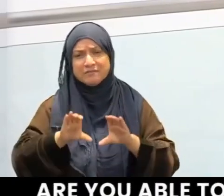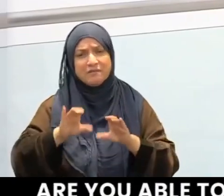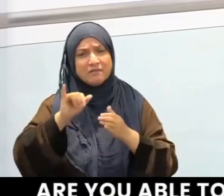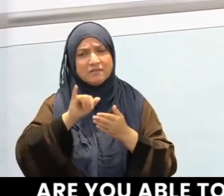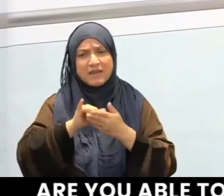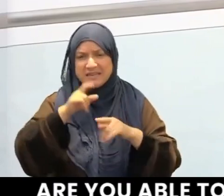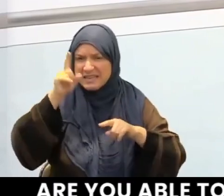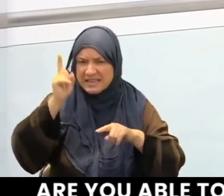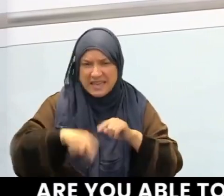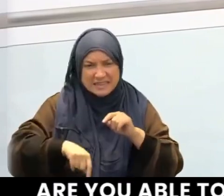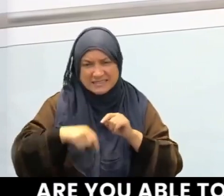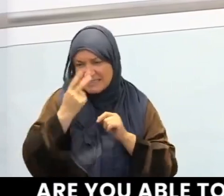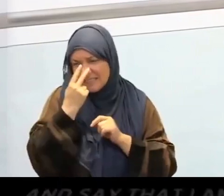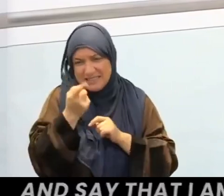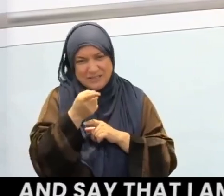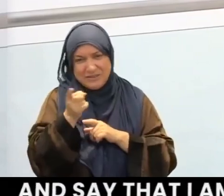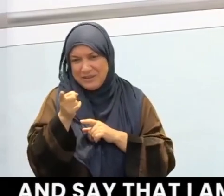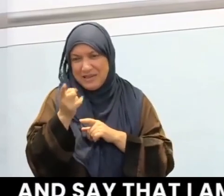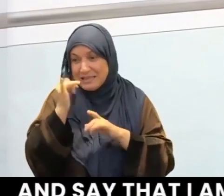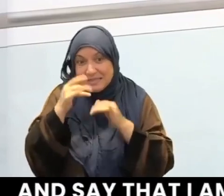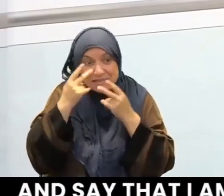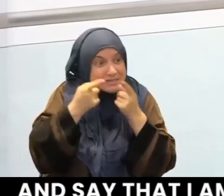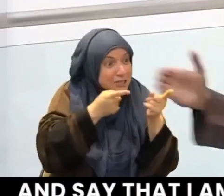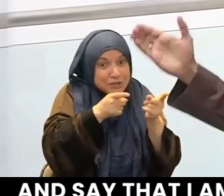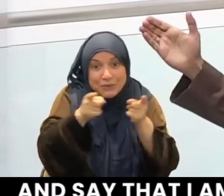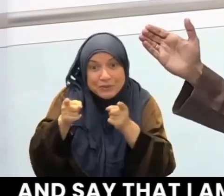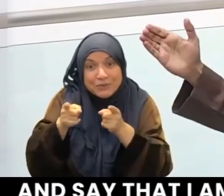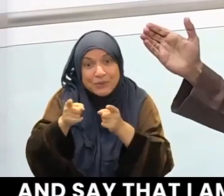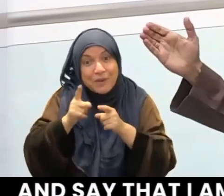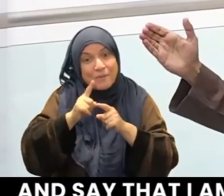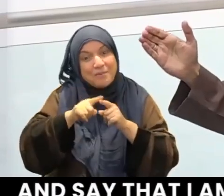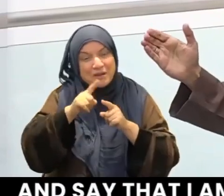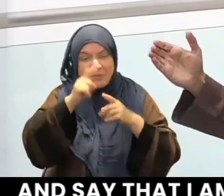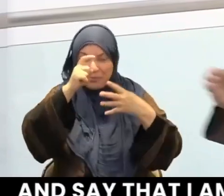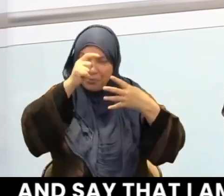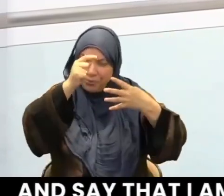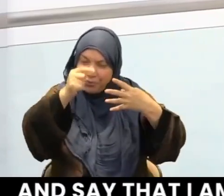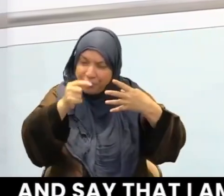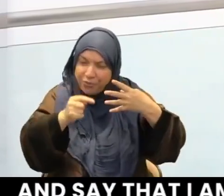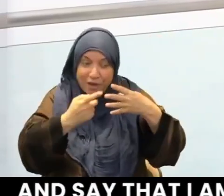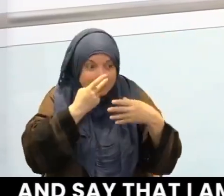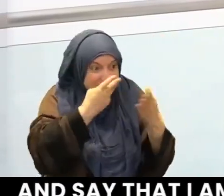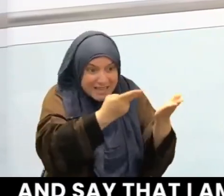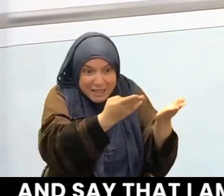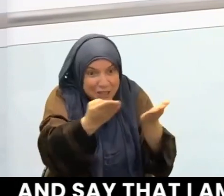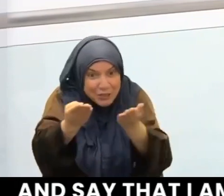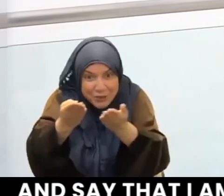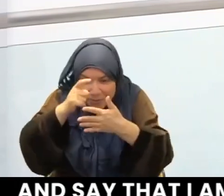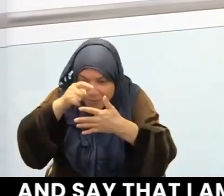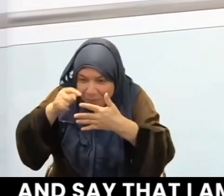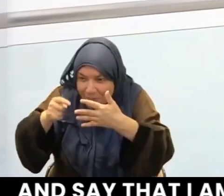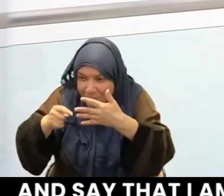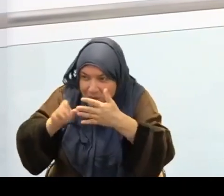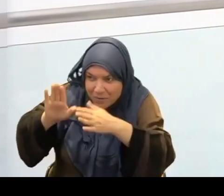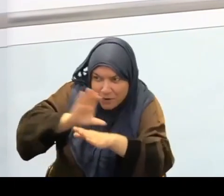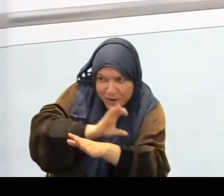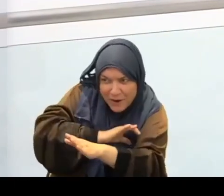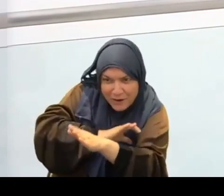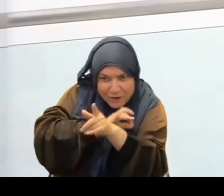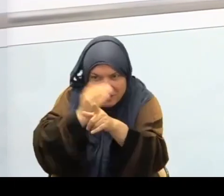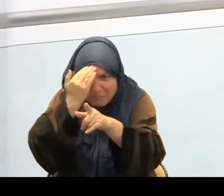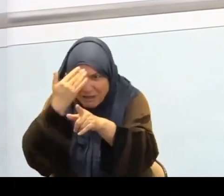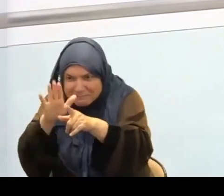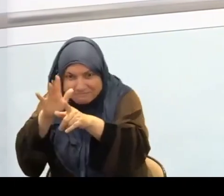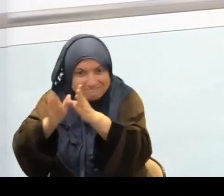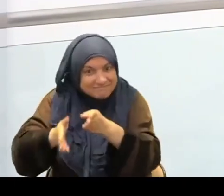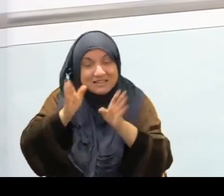actually look through these six things and say that I am not guilty of harming in regards to these six things? Also, some of